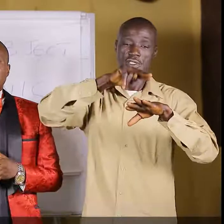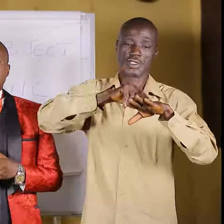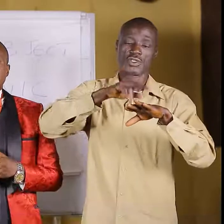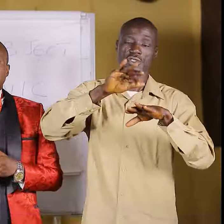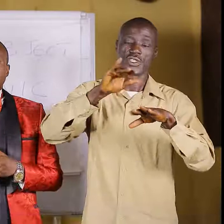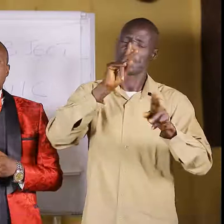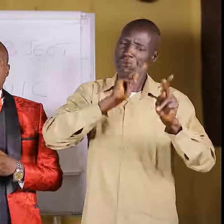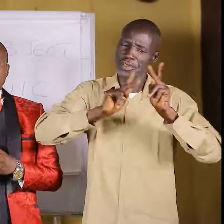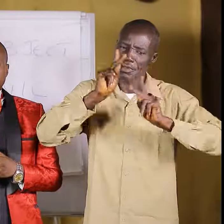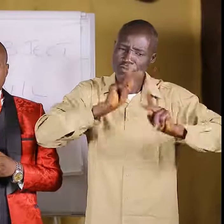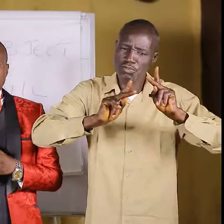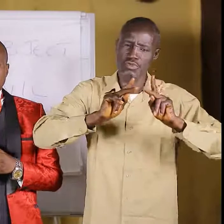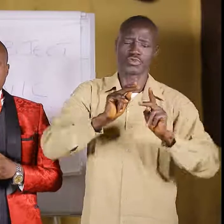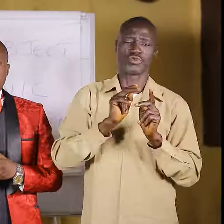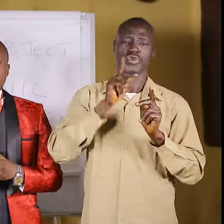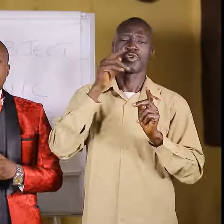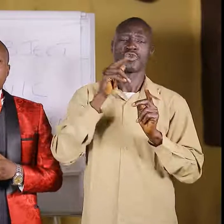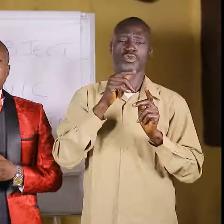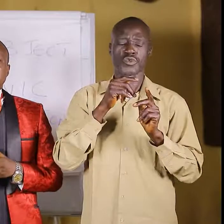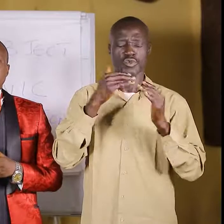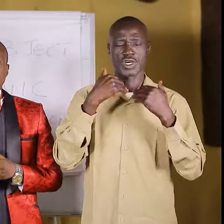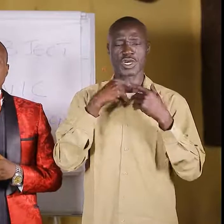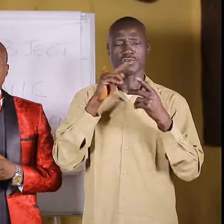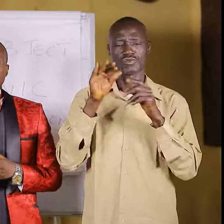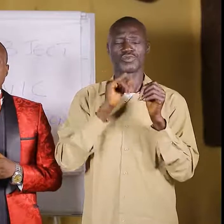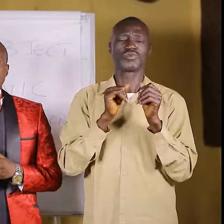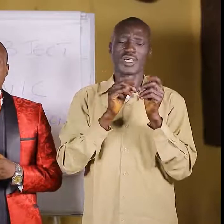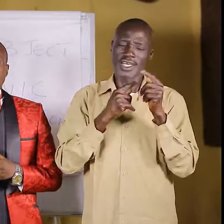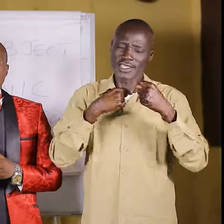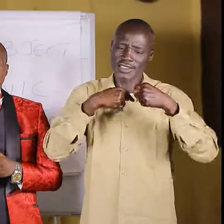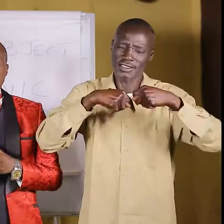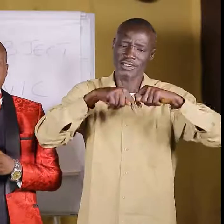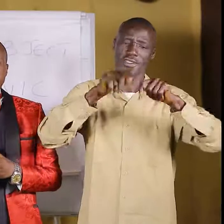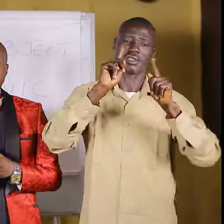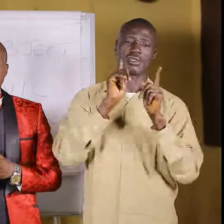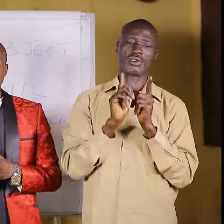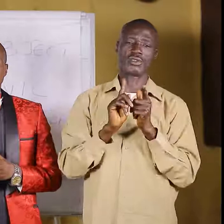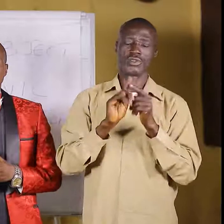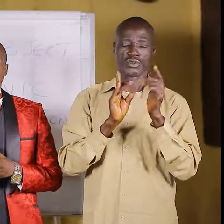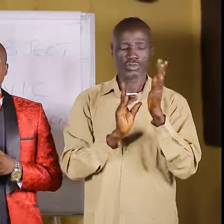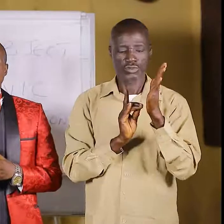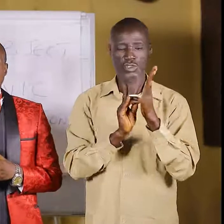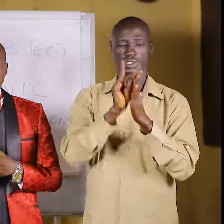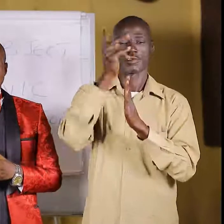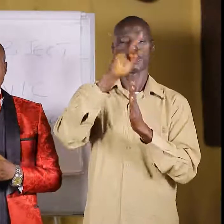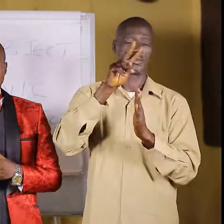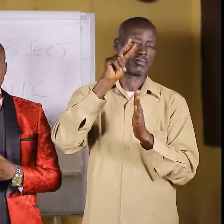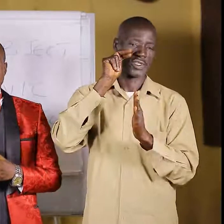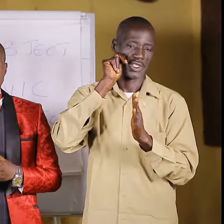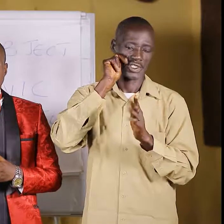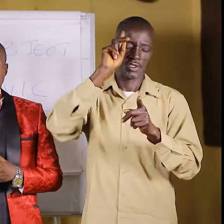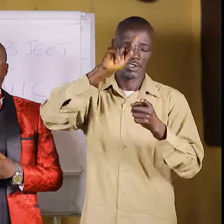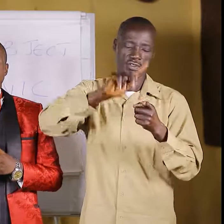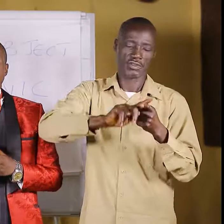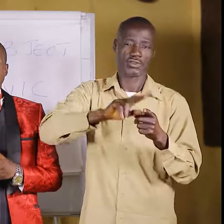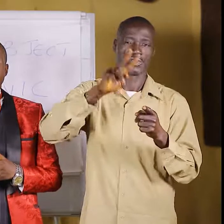nationalistic political development. That is, we look at the impact of nationalistic activities to Nigerian political